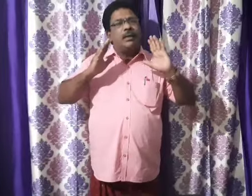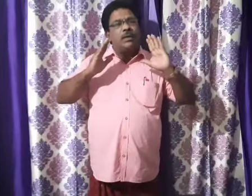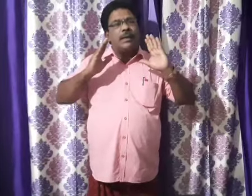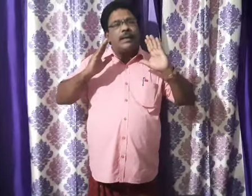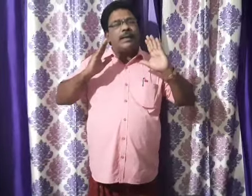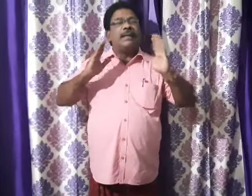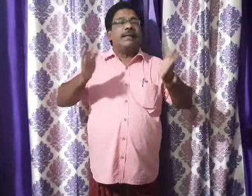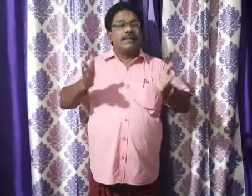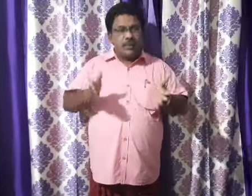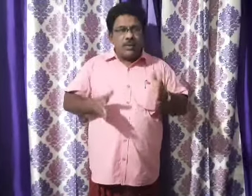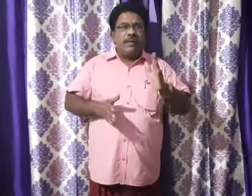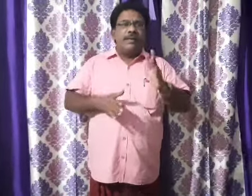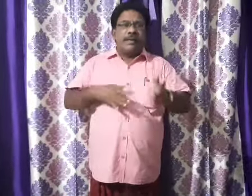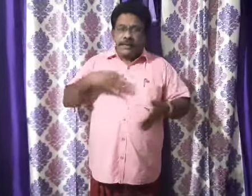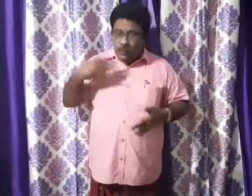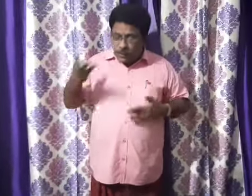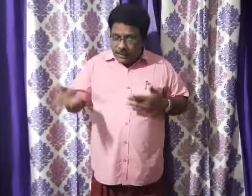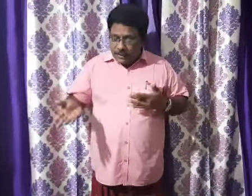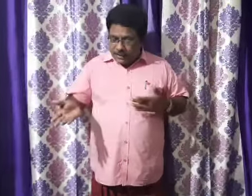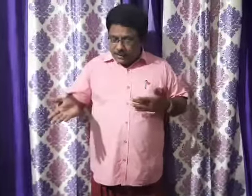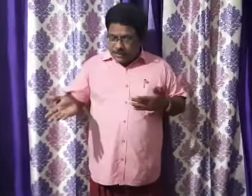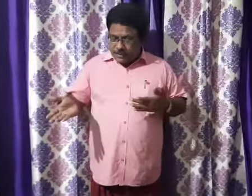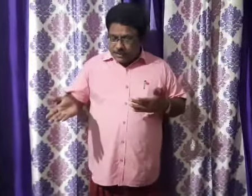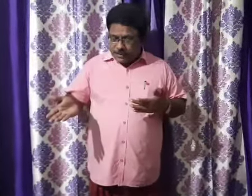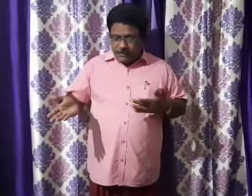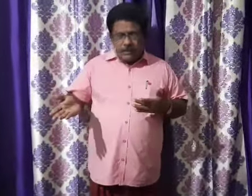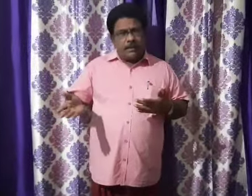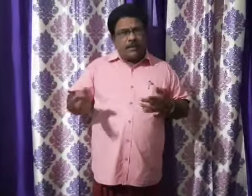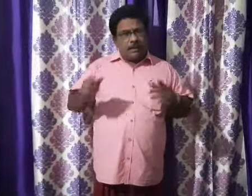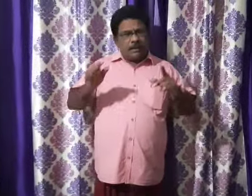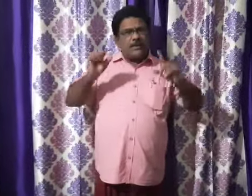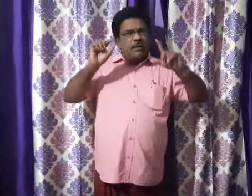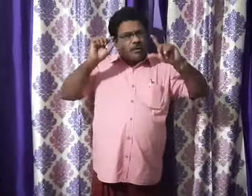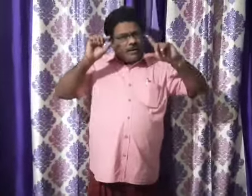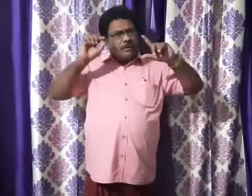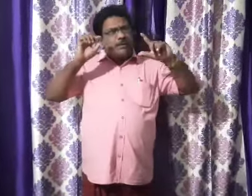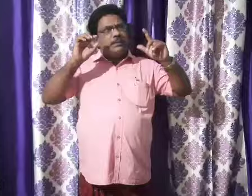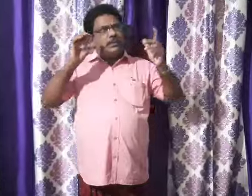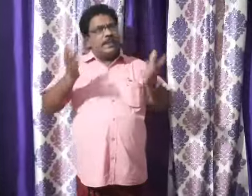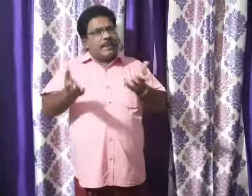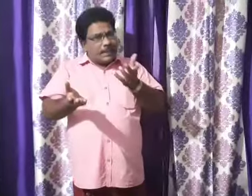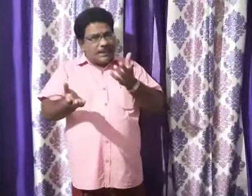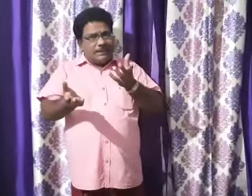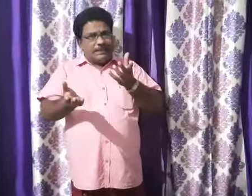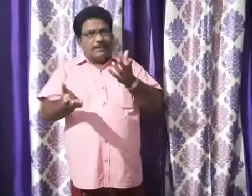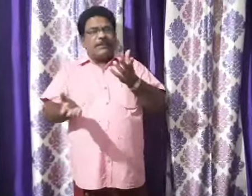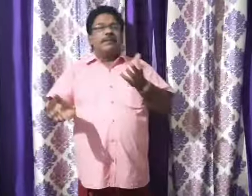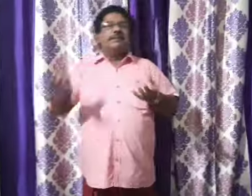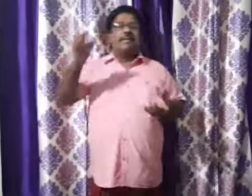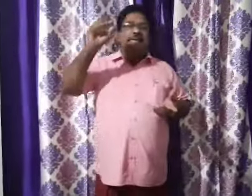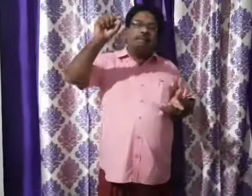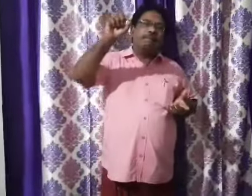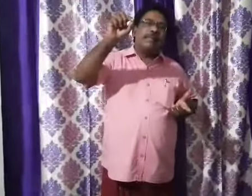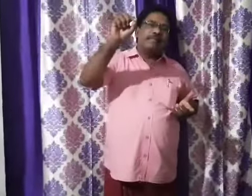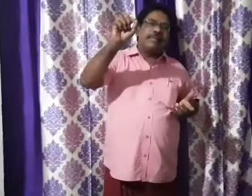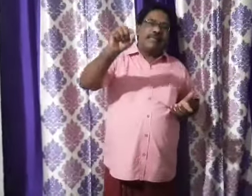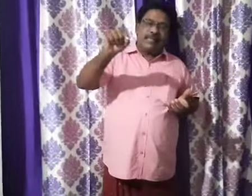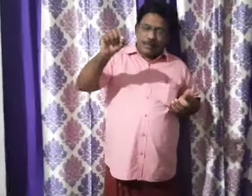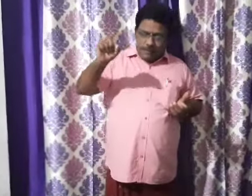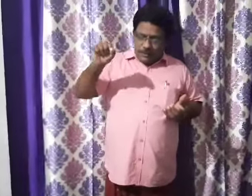local areas or in the rural areas. Also, government should encourage setting up industries in